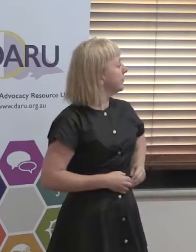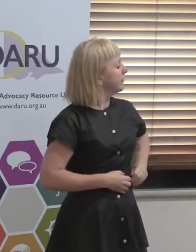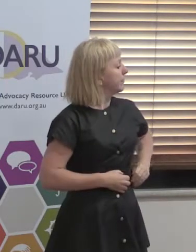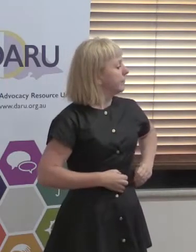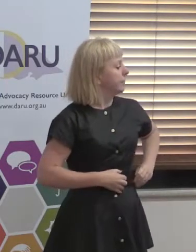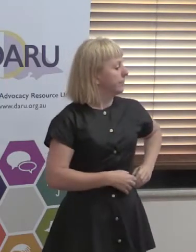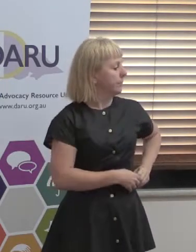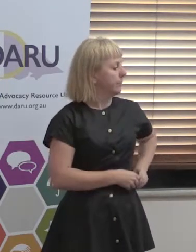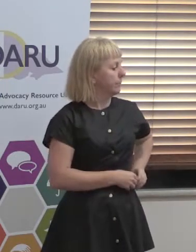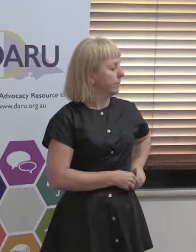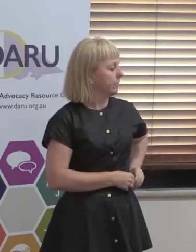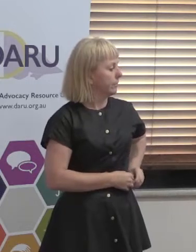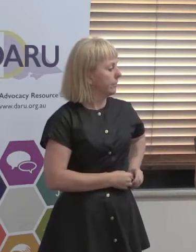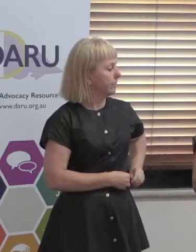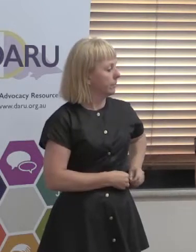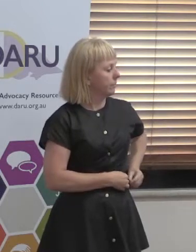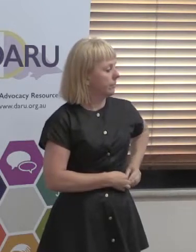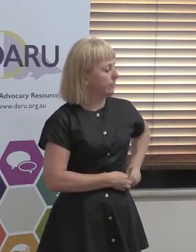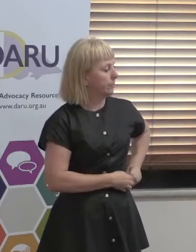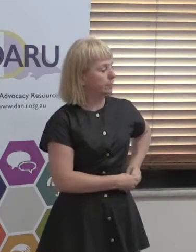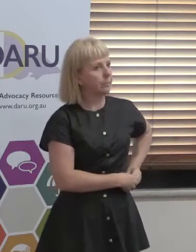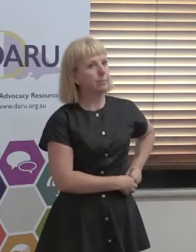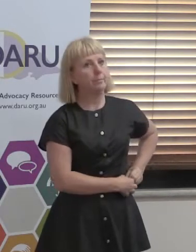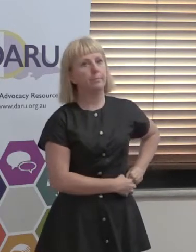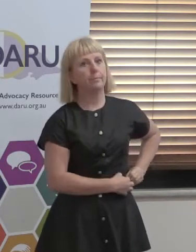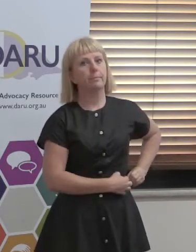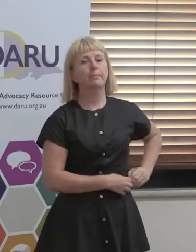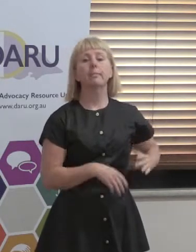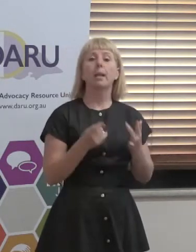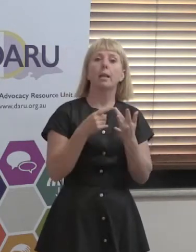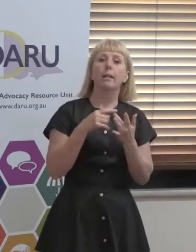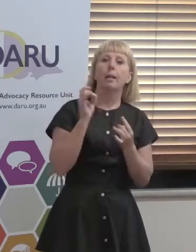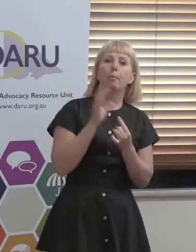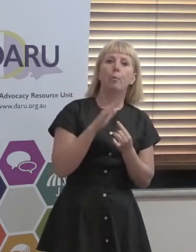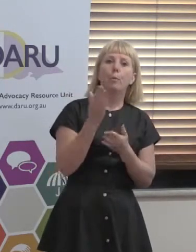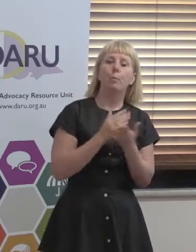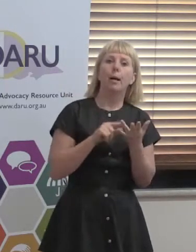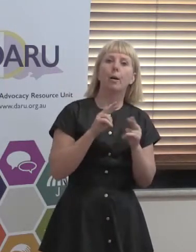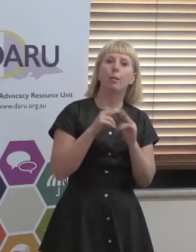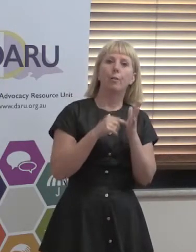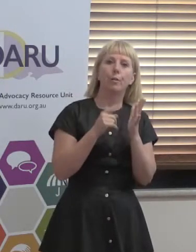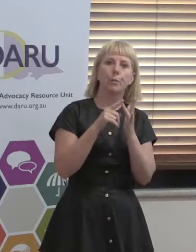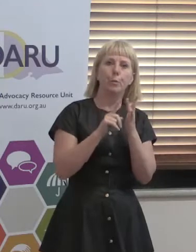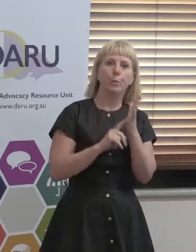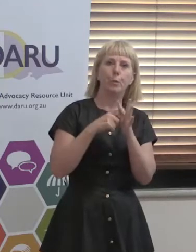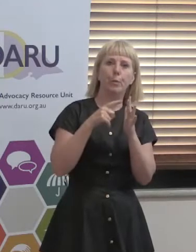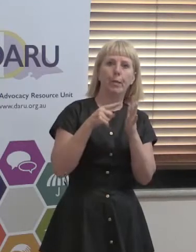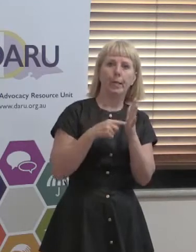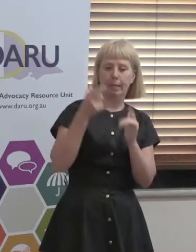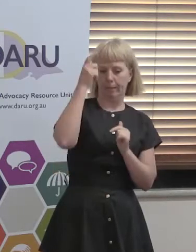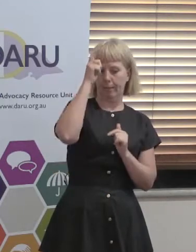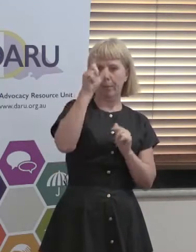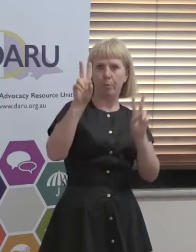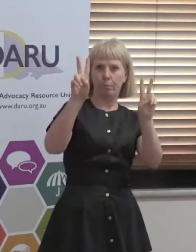Aside from the topics, another key part of the toolkit is, we call it the teacher's checklist, which